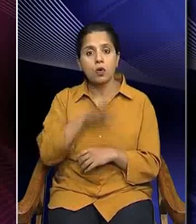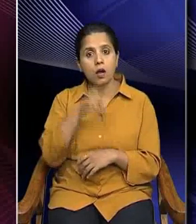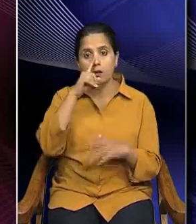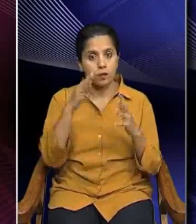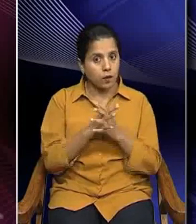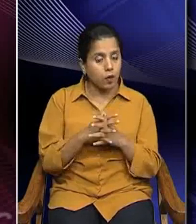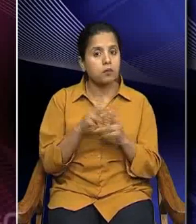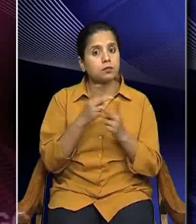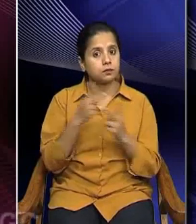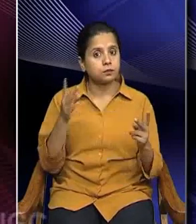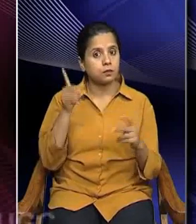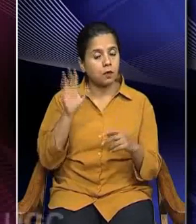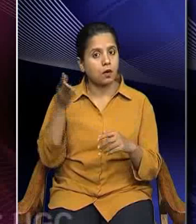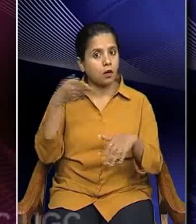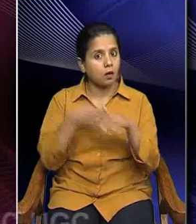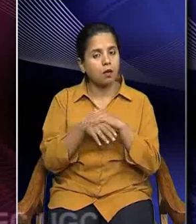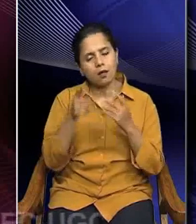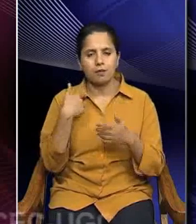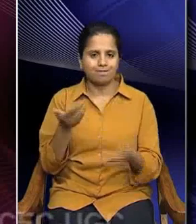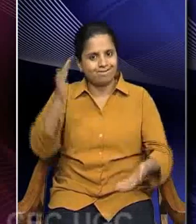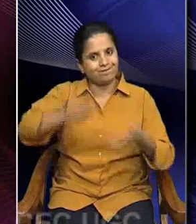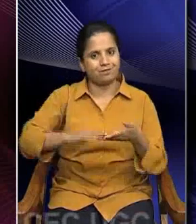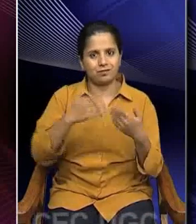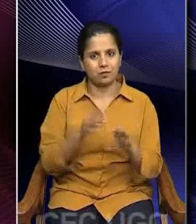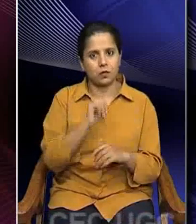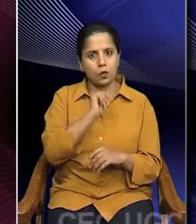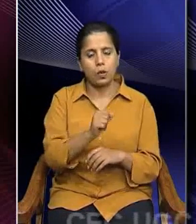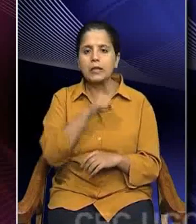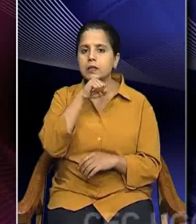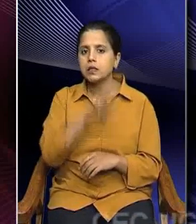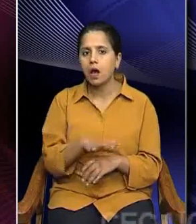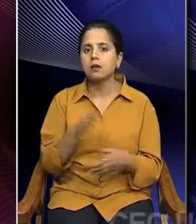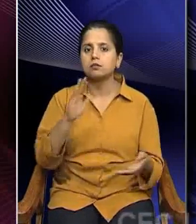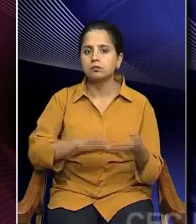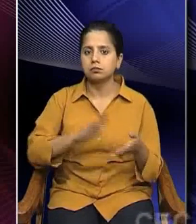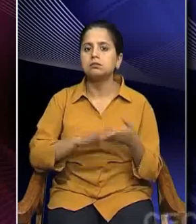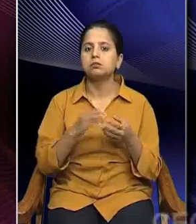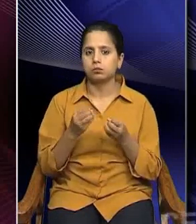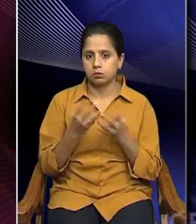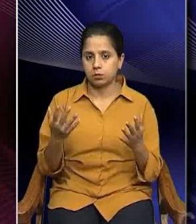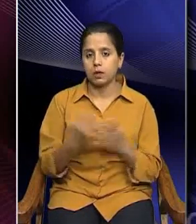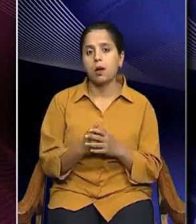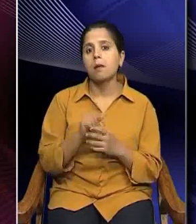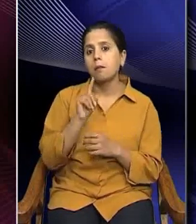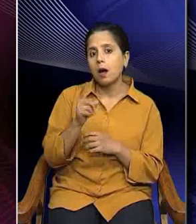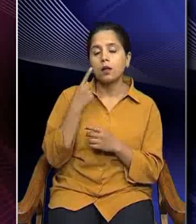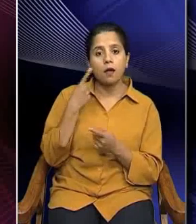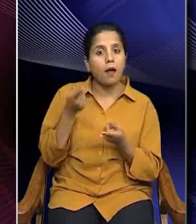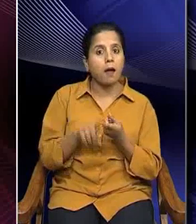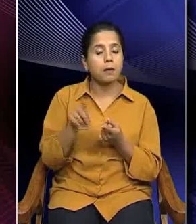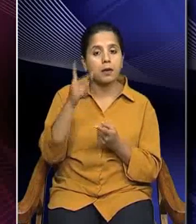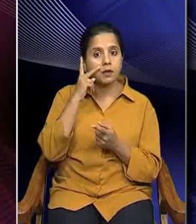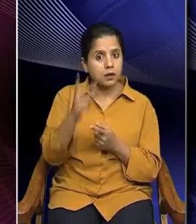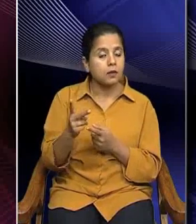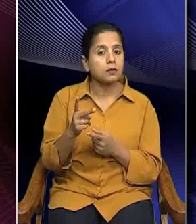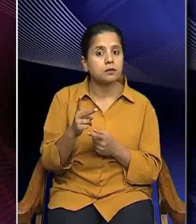and women enter into marriage at a relatively younger ages. by virtue of which they are not able